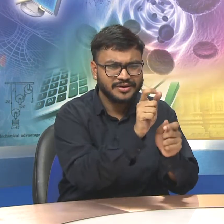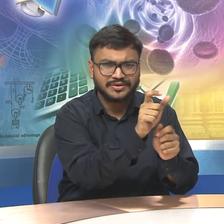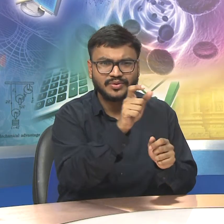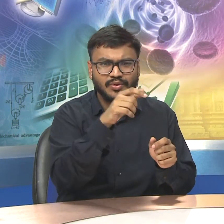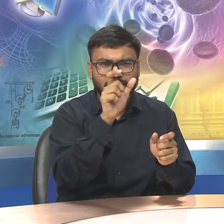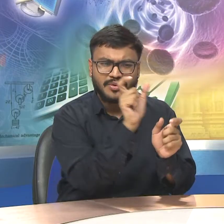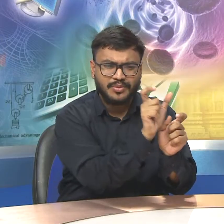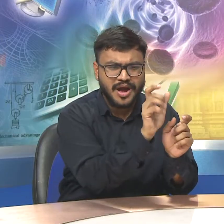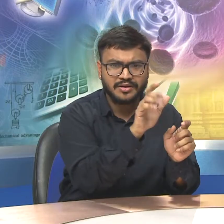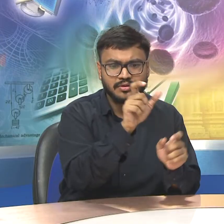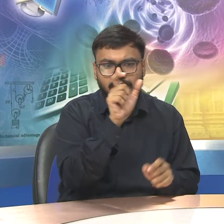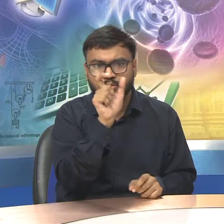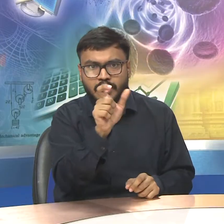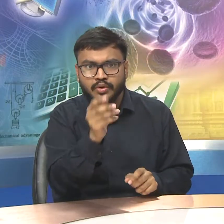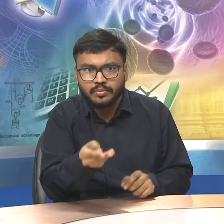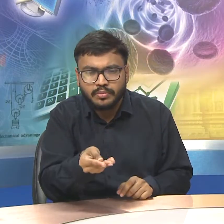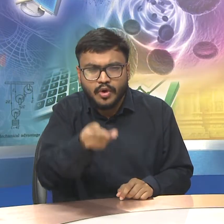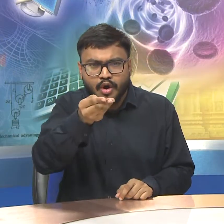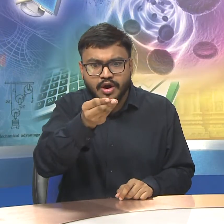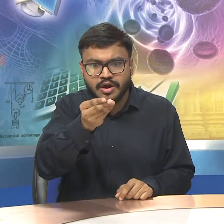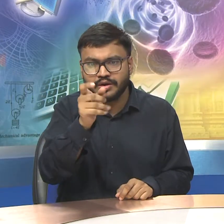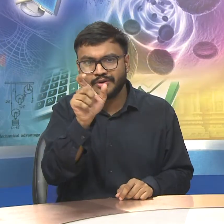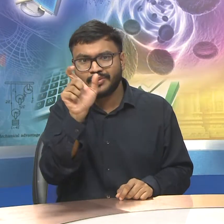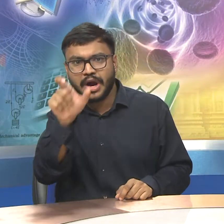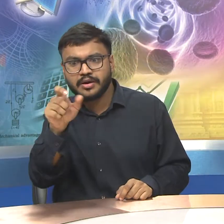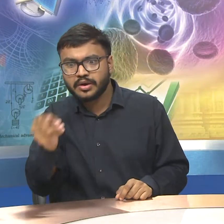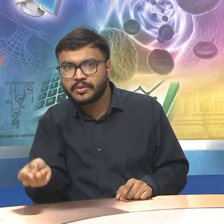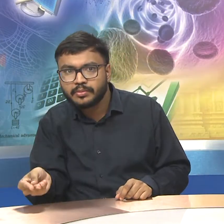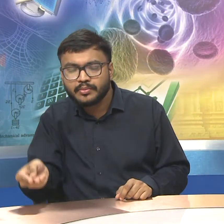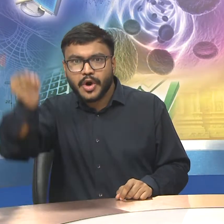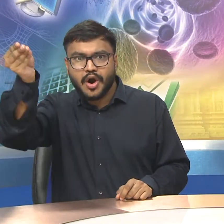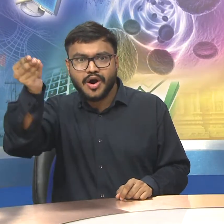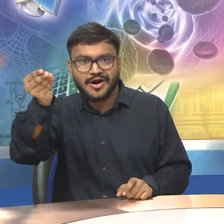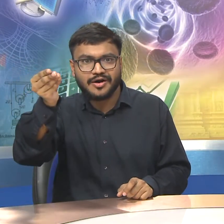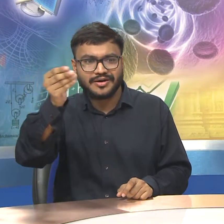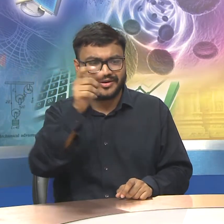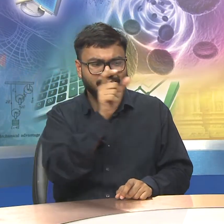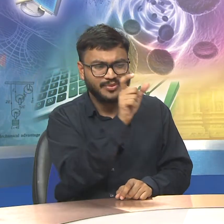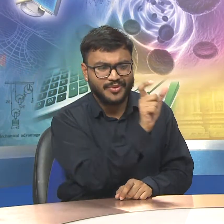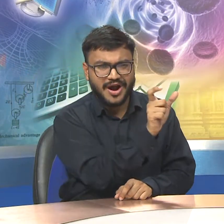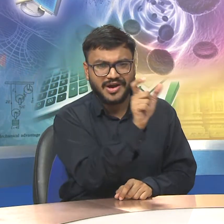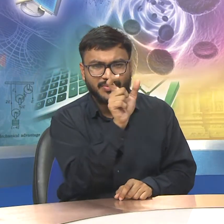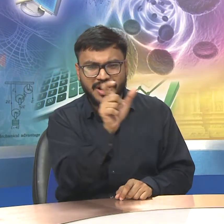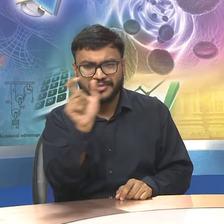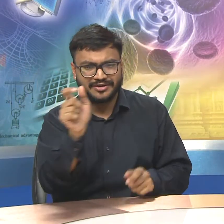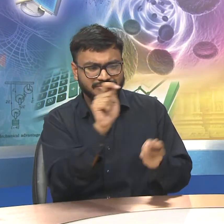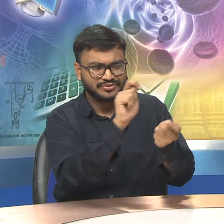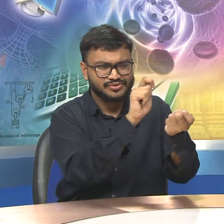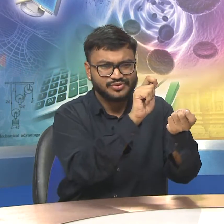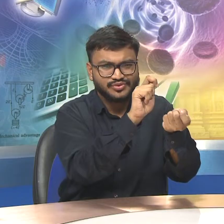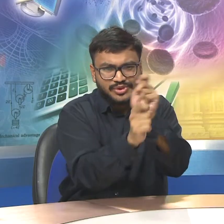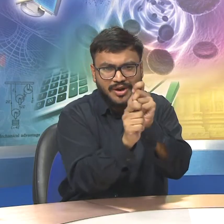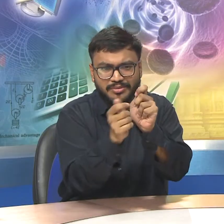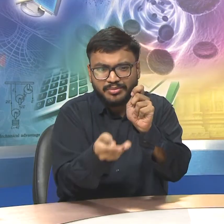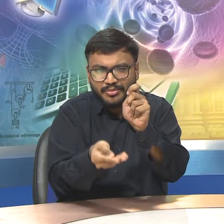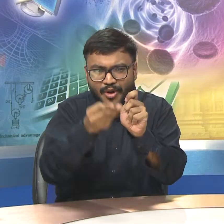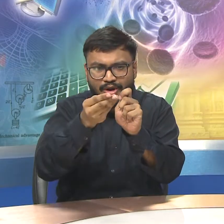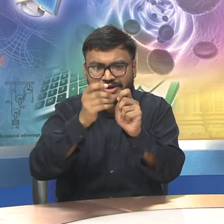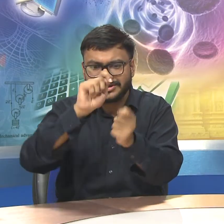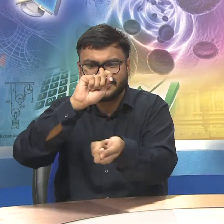spicy, extremely to show the highest level of intensity. By changing the